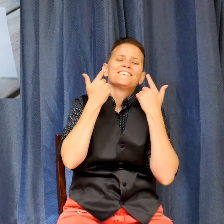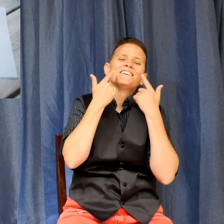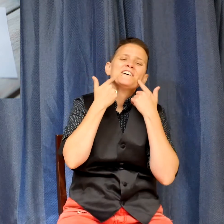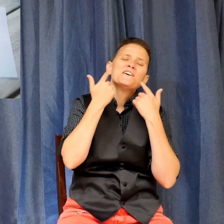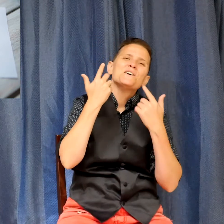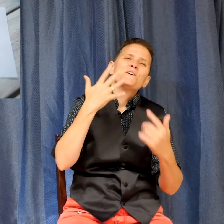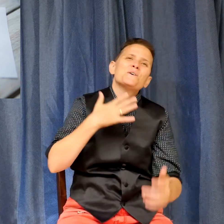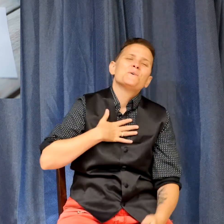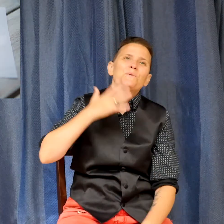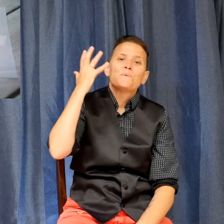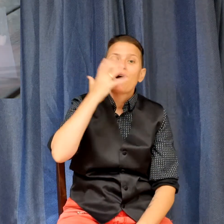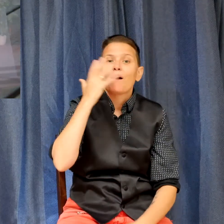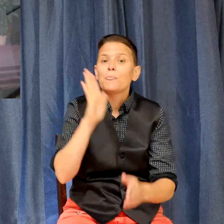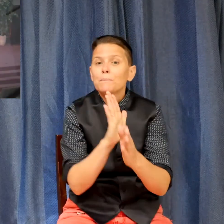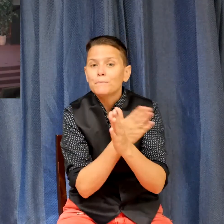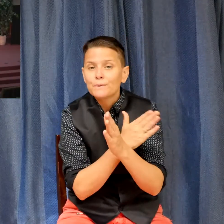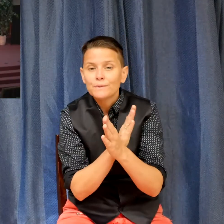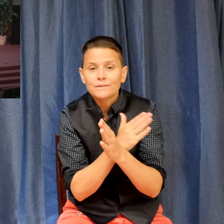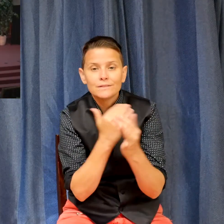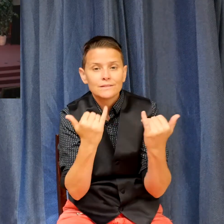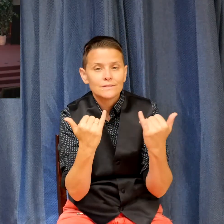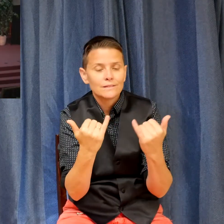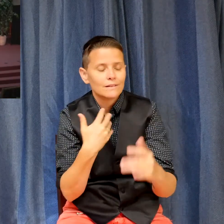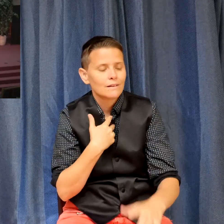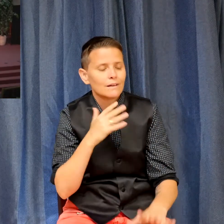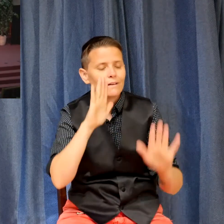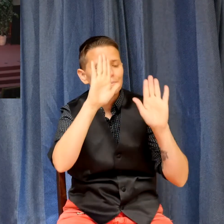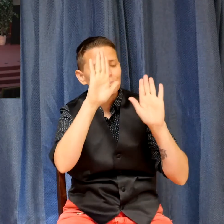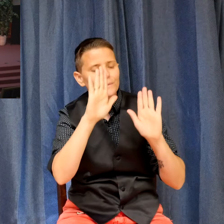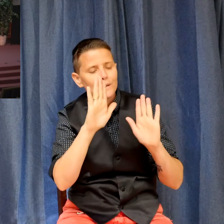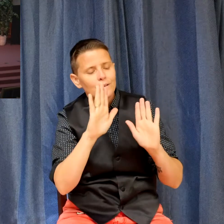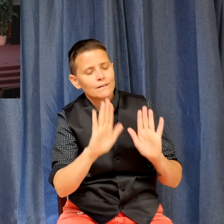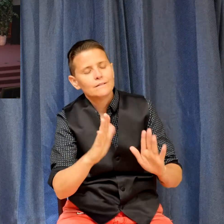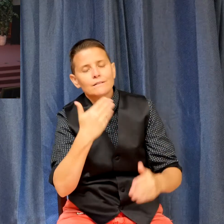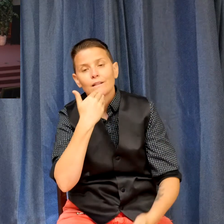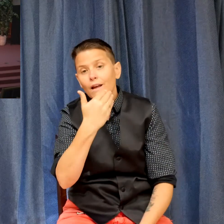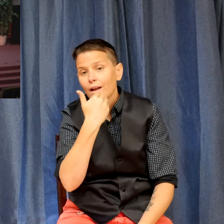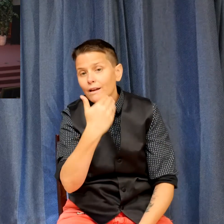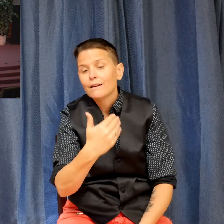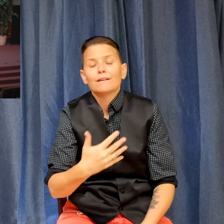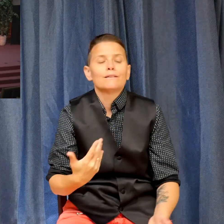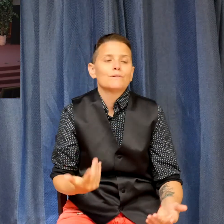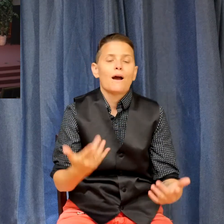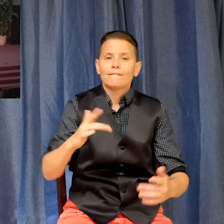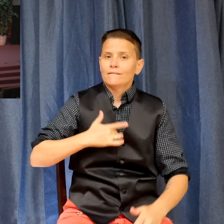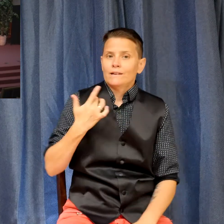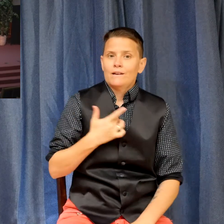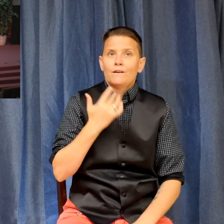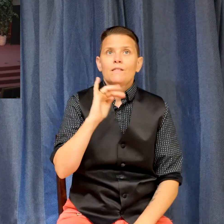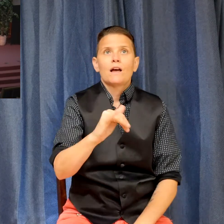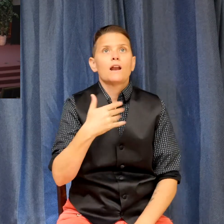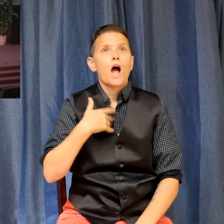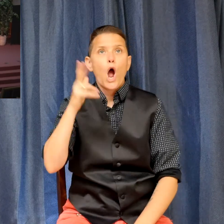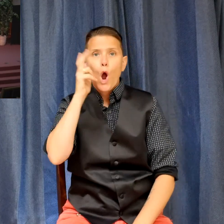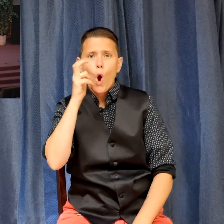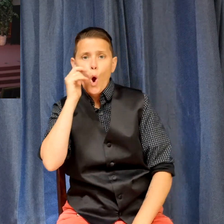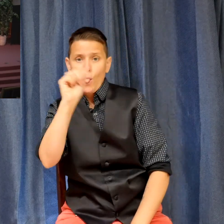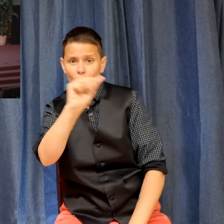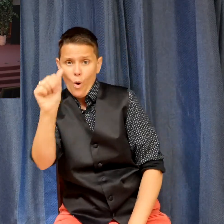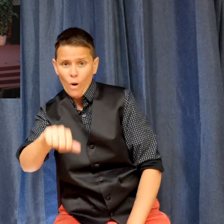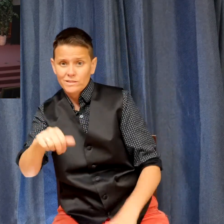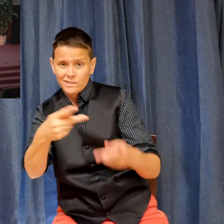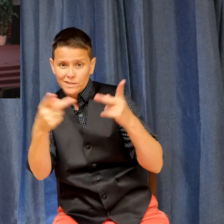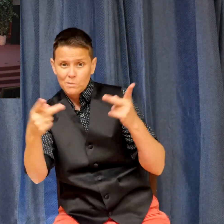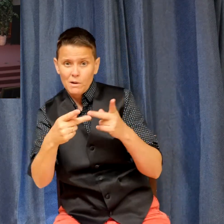All right. Wow. The music has been awesome today. Thank you, Celebration. I'm feeling it. I heard Austin